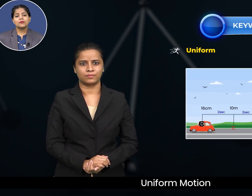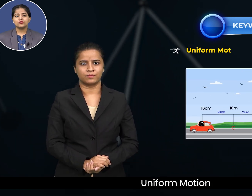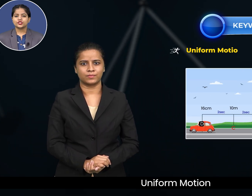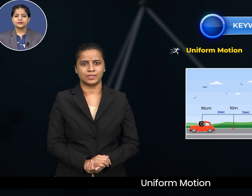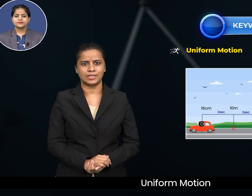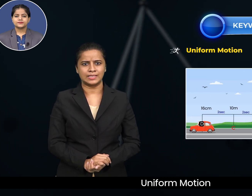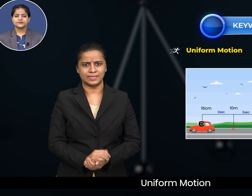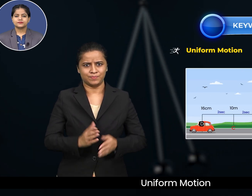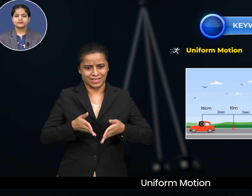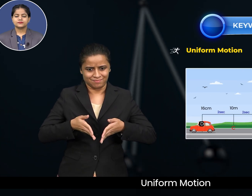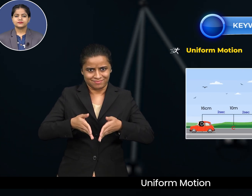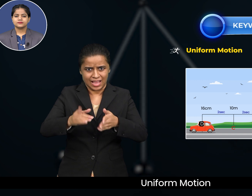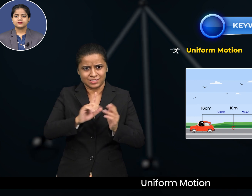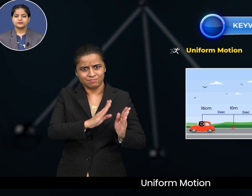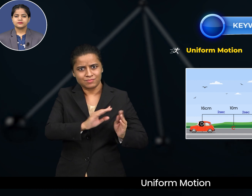Uniform motion,